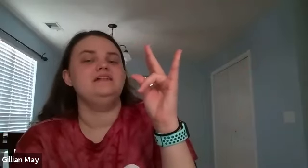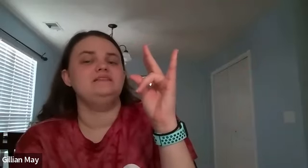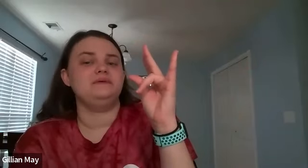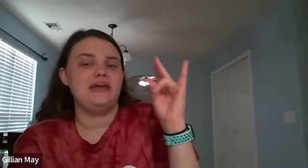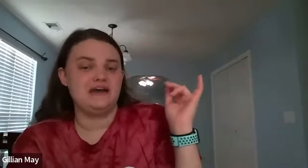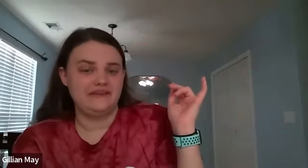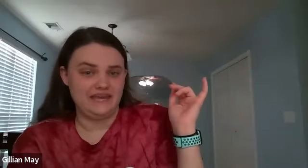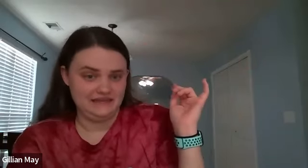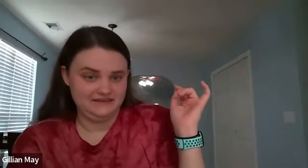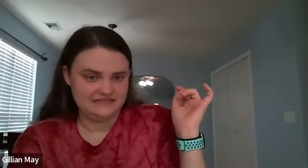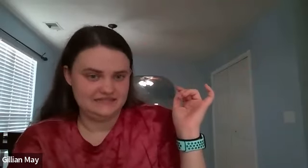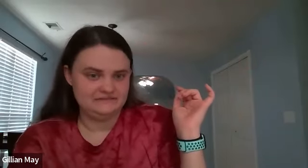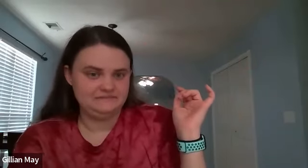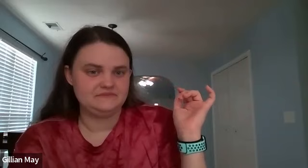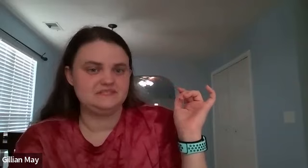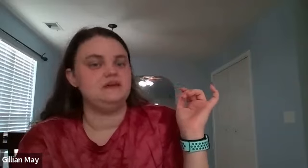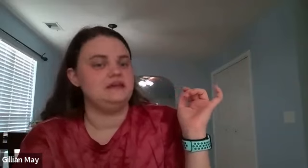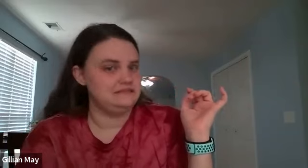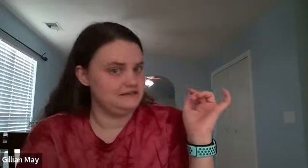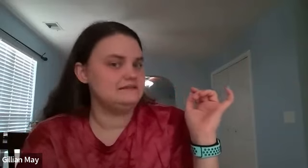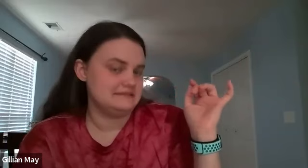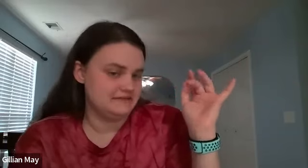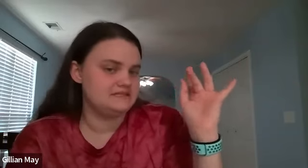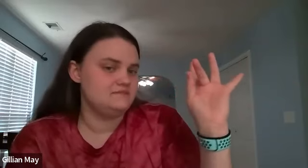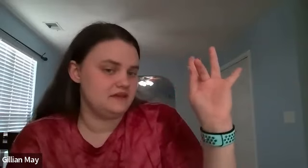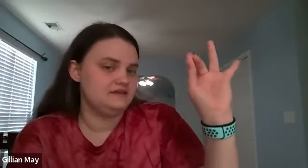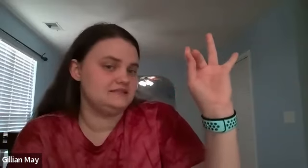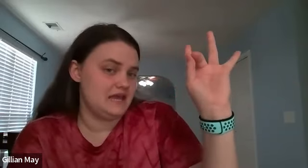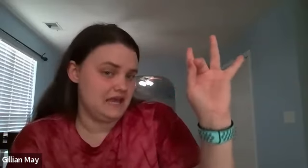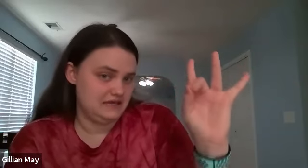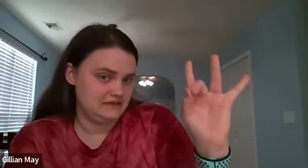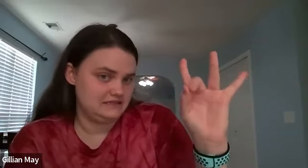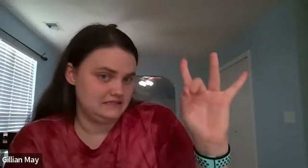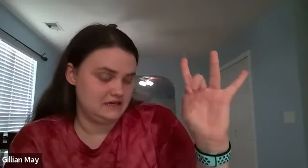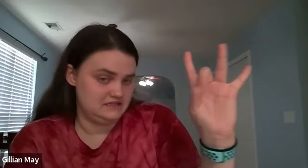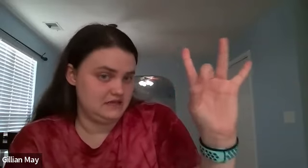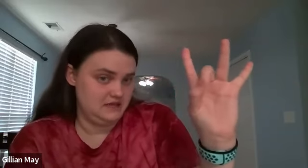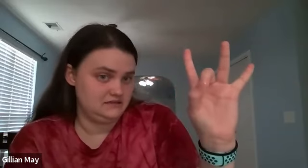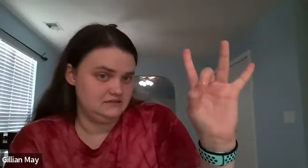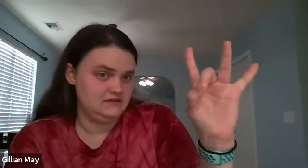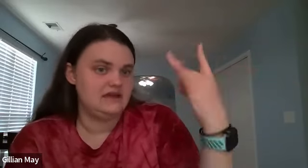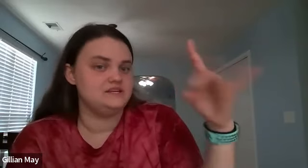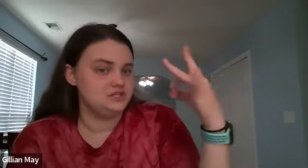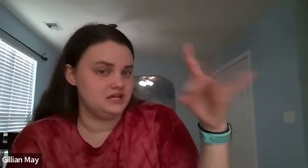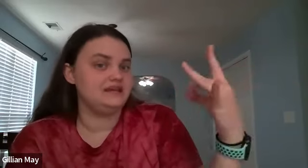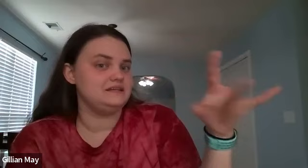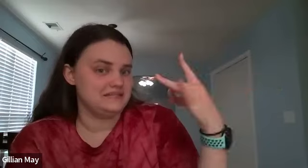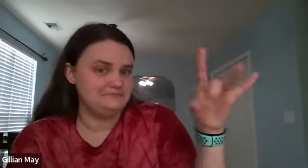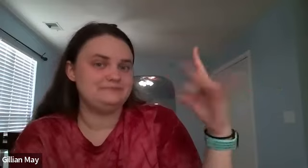Then we have 18. So 18 is again the same thing. It's 18. It's 8. And you shake it,